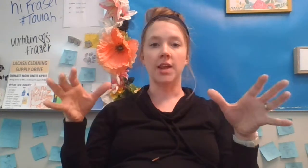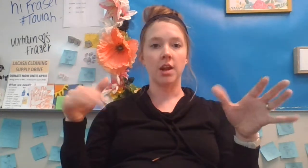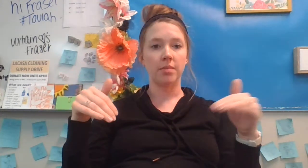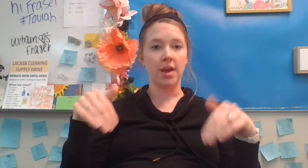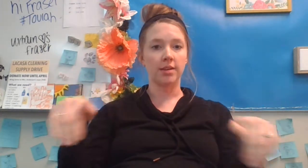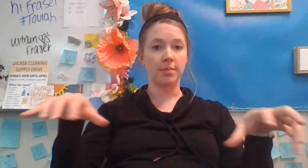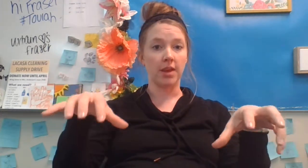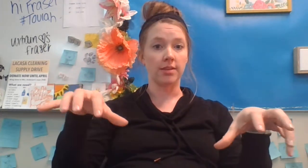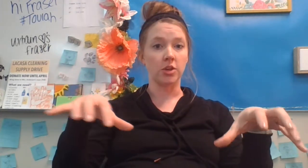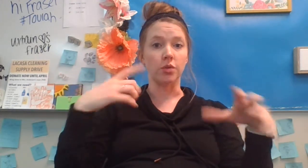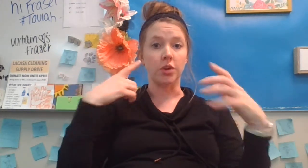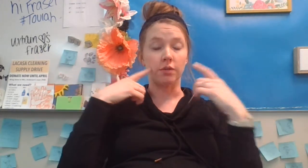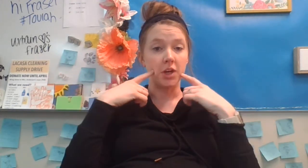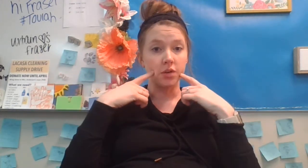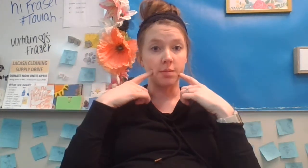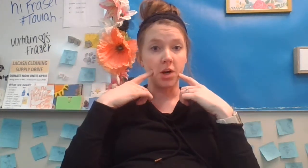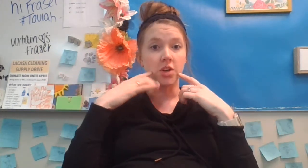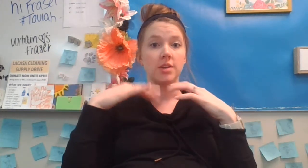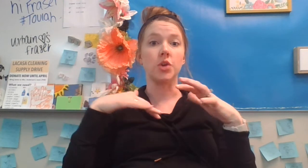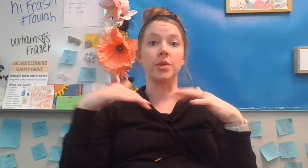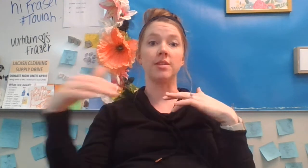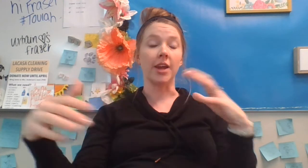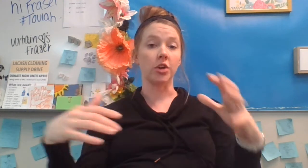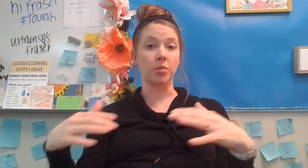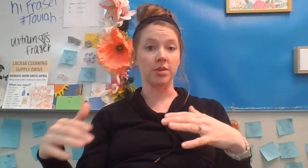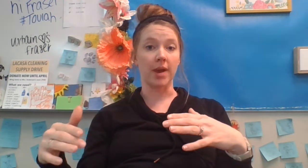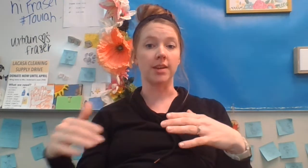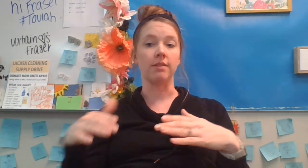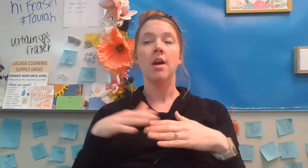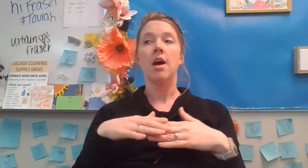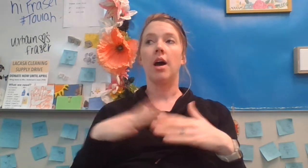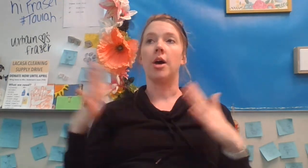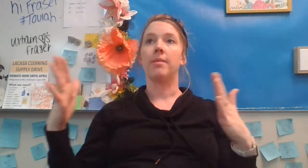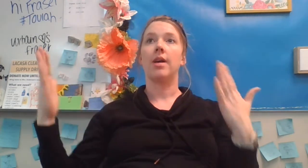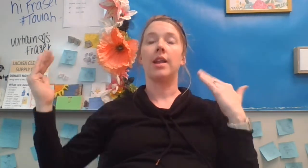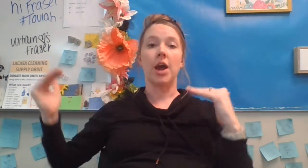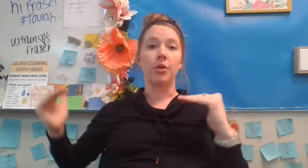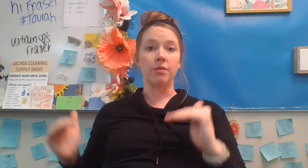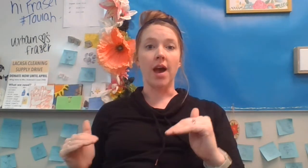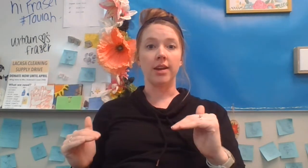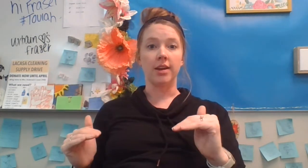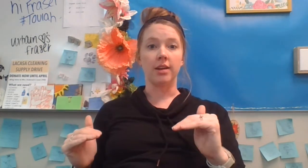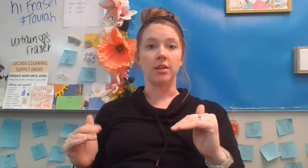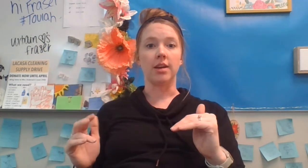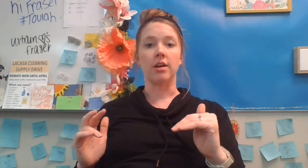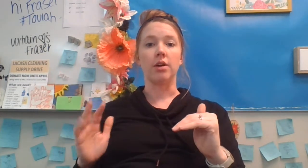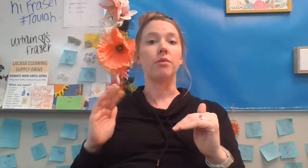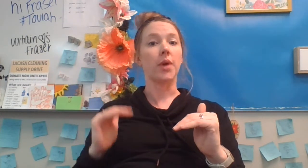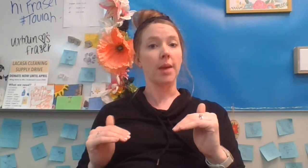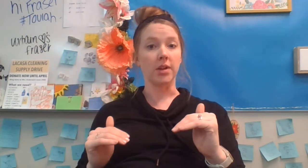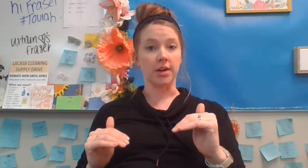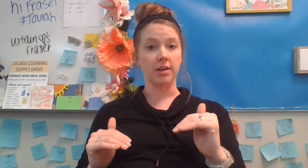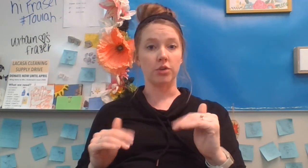setting up that space using your facial expressions, doing signer's perspective, and now you've added a layer of vocabulary,